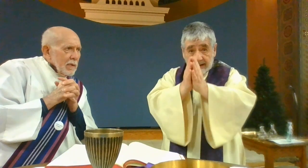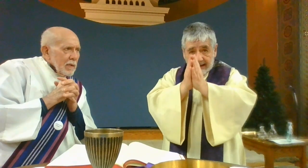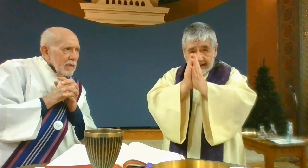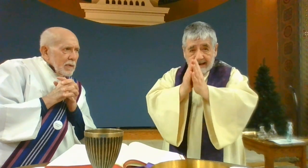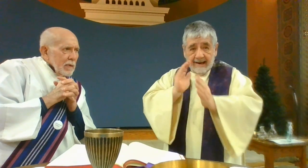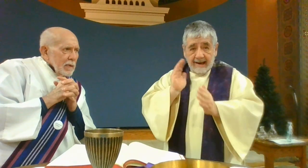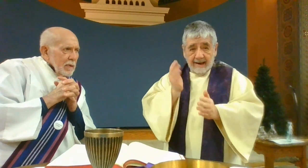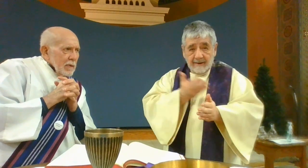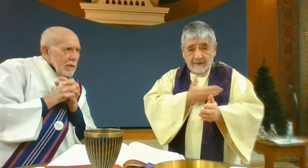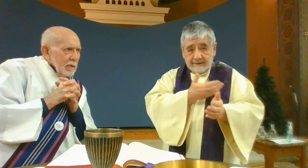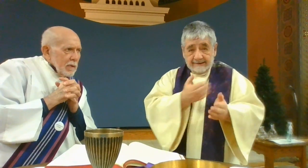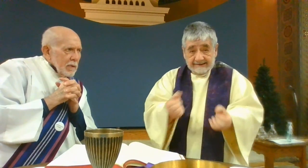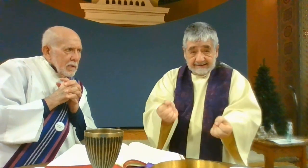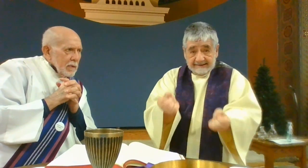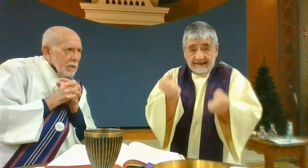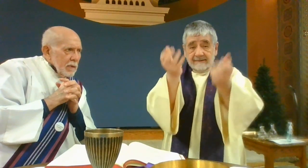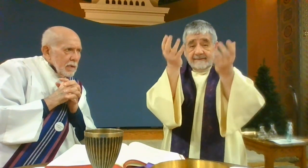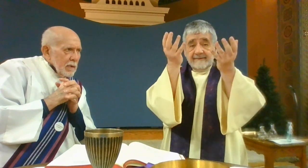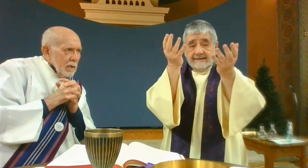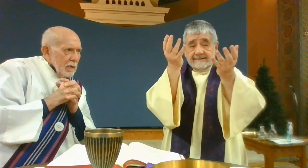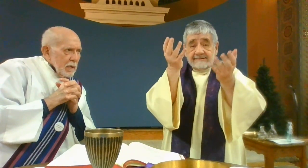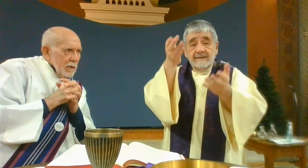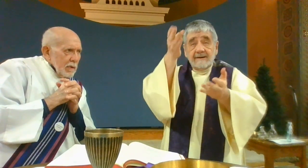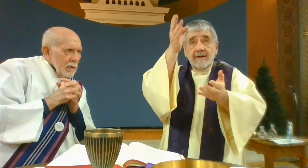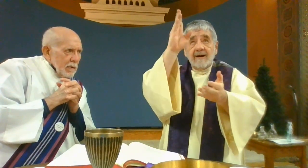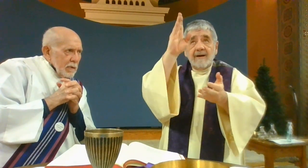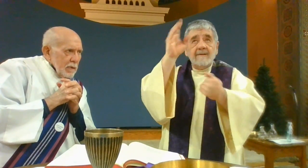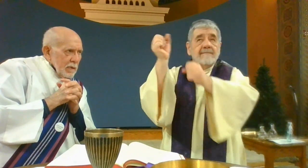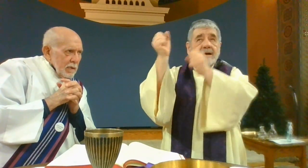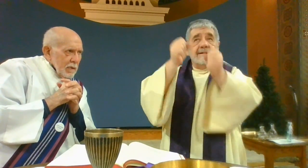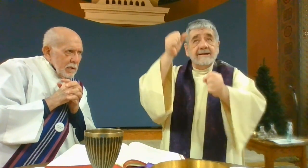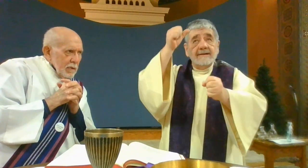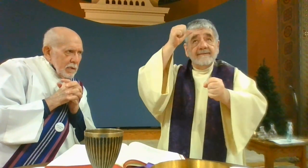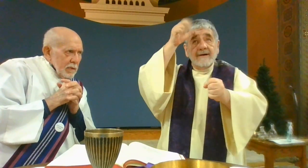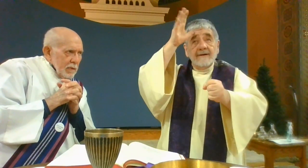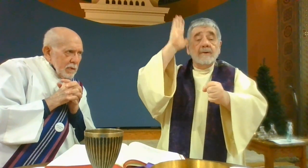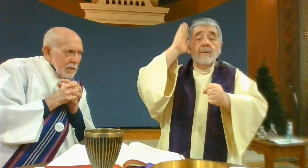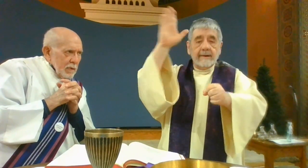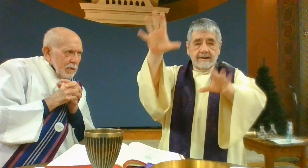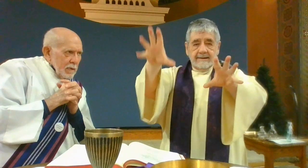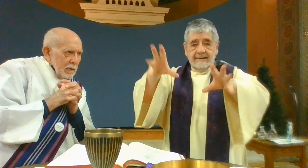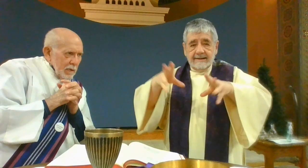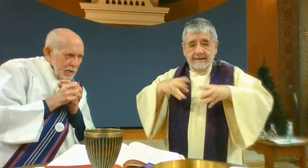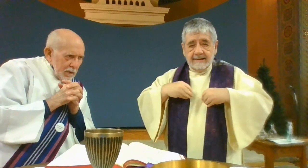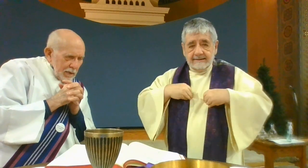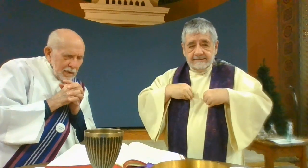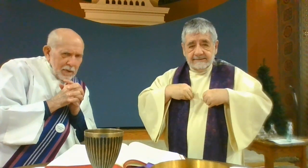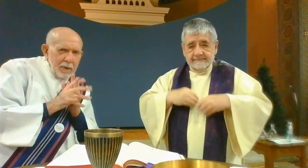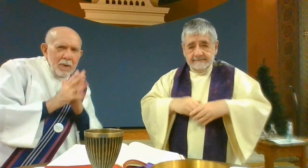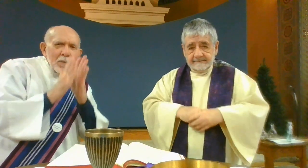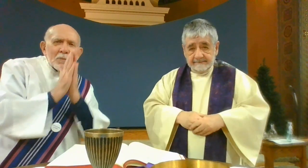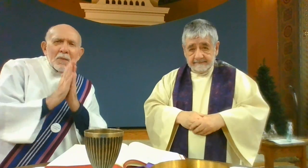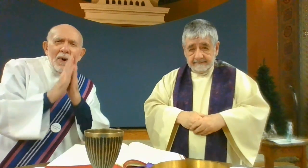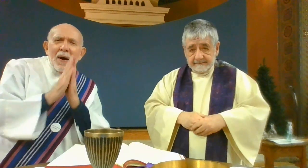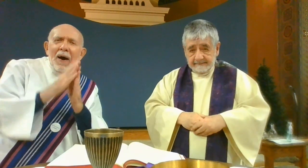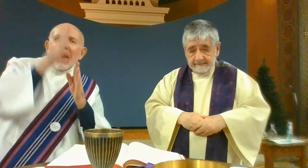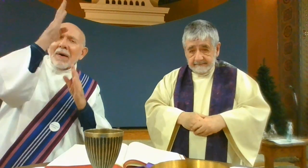Pray, brethren, that my sacrifice and yours may be acceptable to God the Almighty Father.